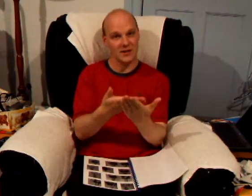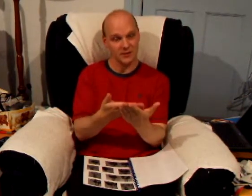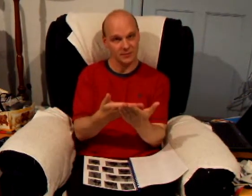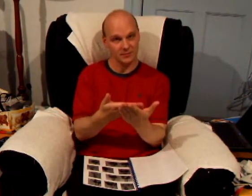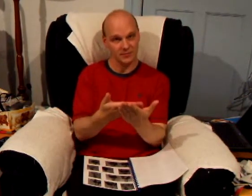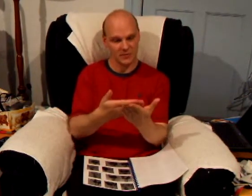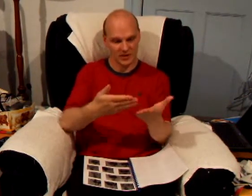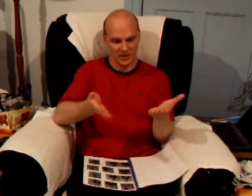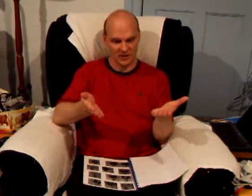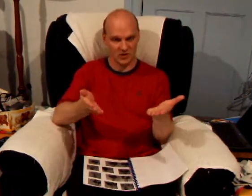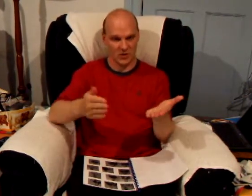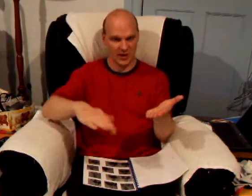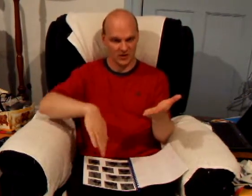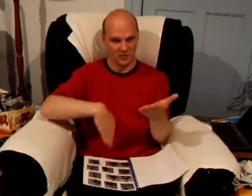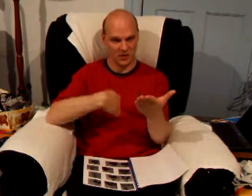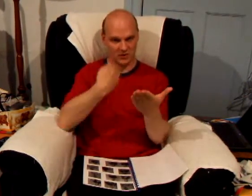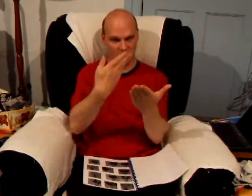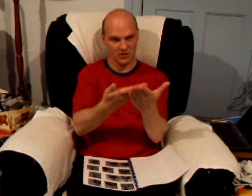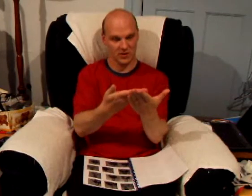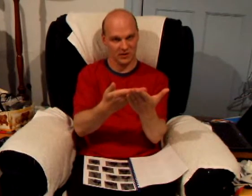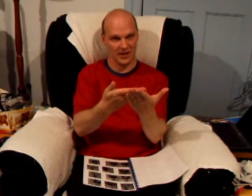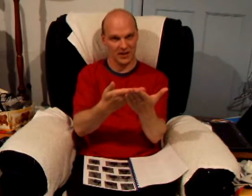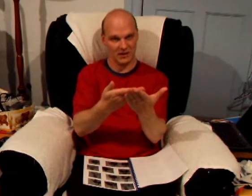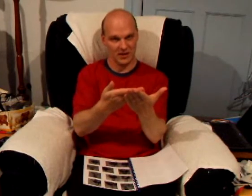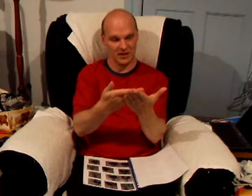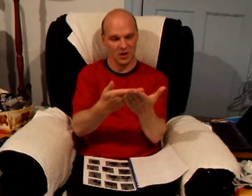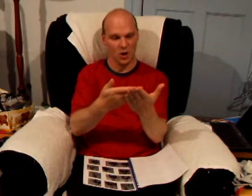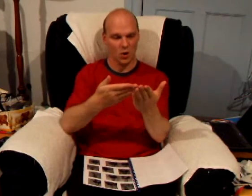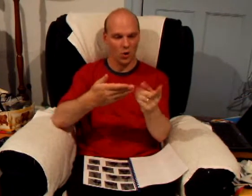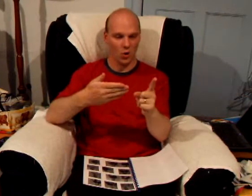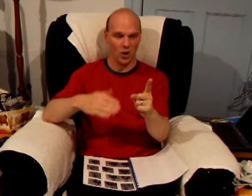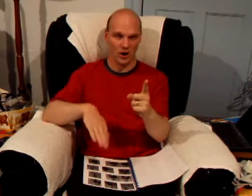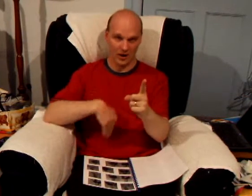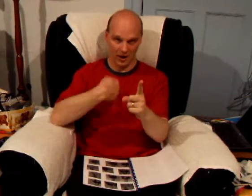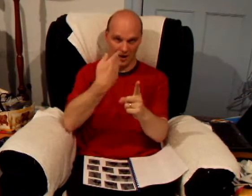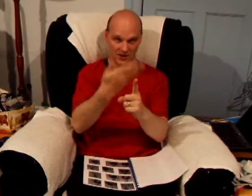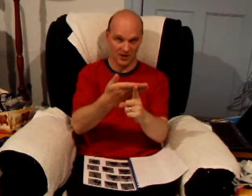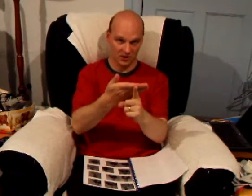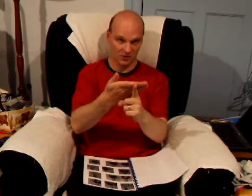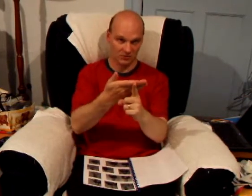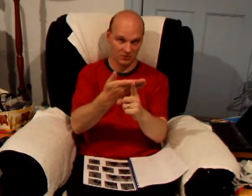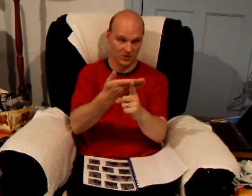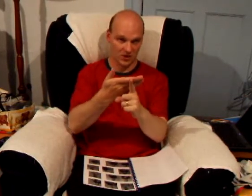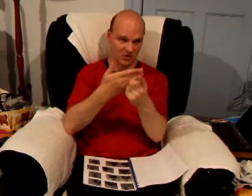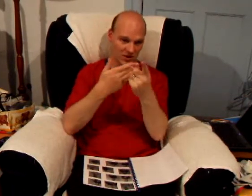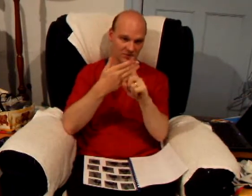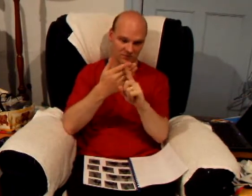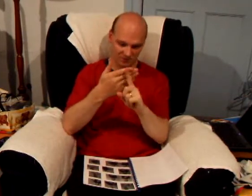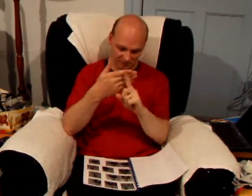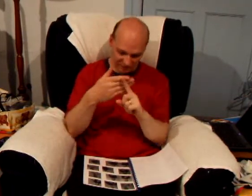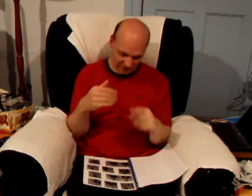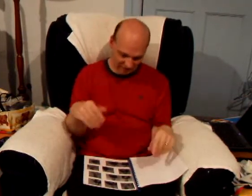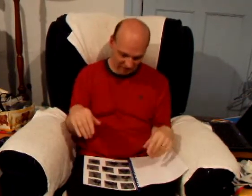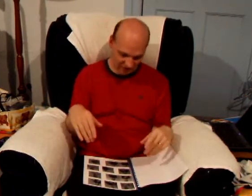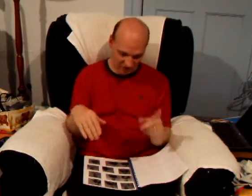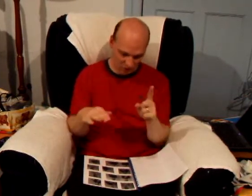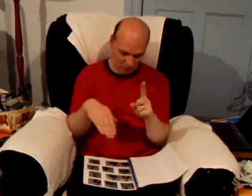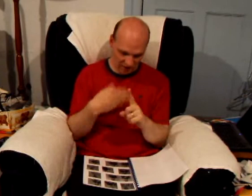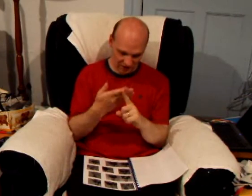Until, so that's two hands, one landing on the other, or until, just on the finger. I don't know why you